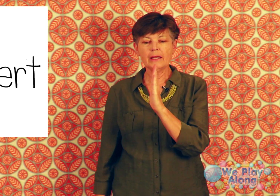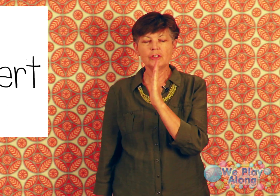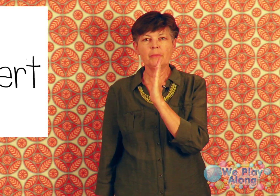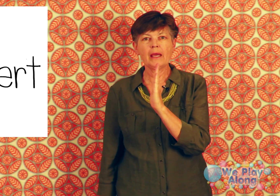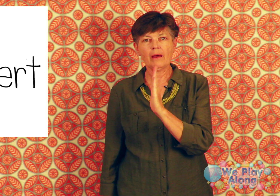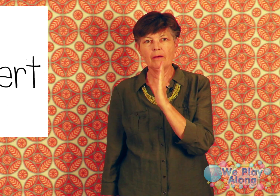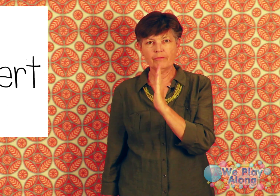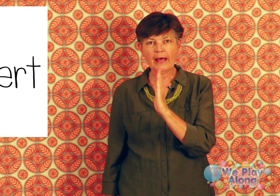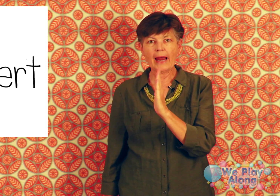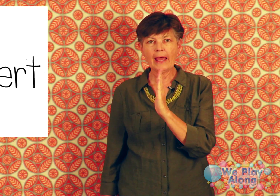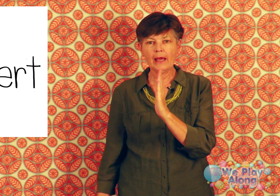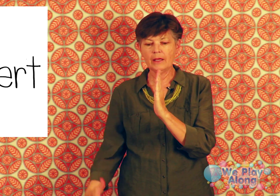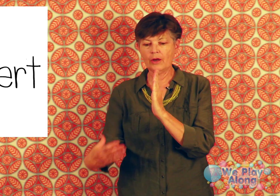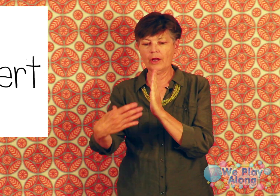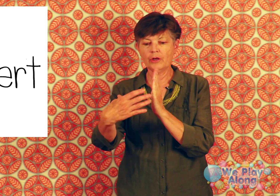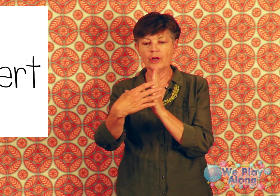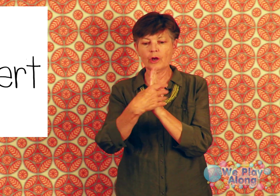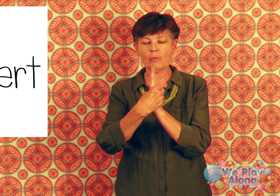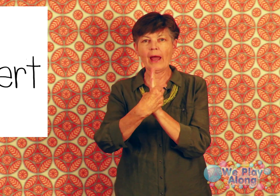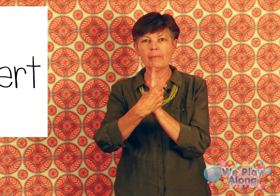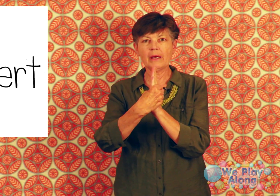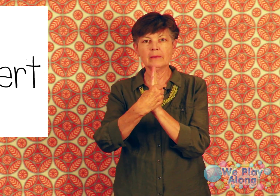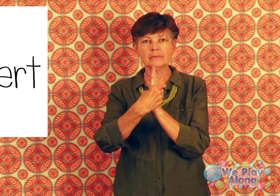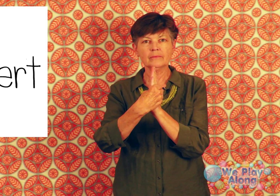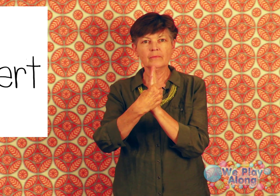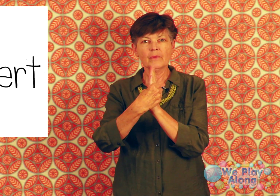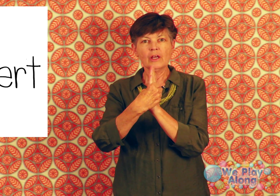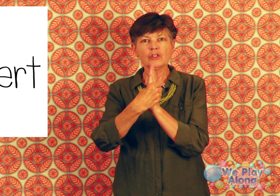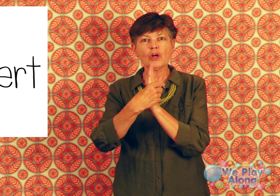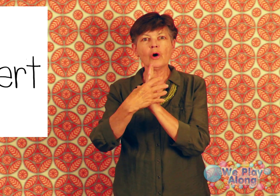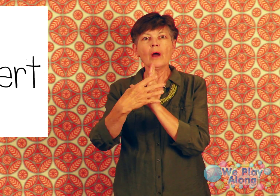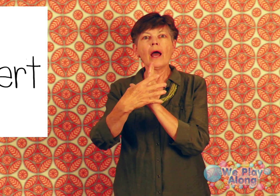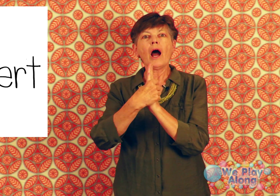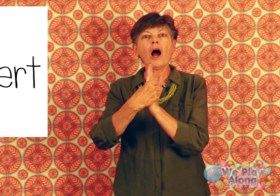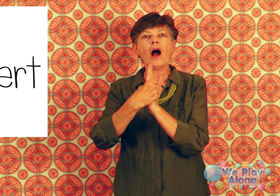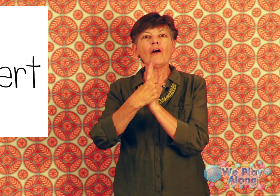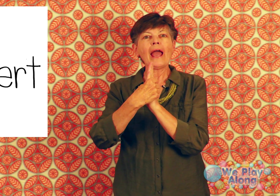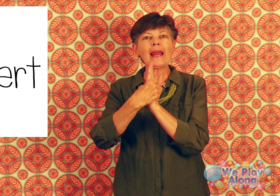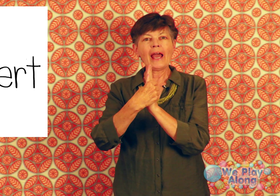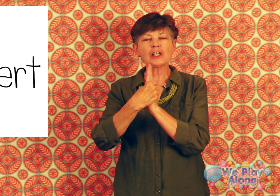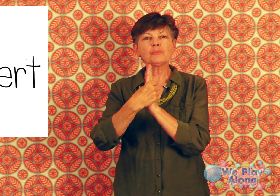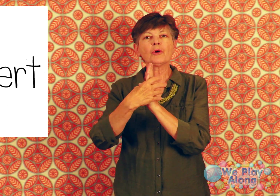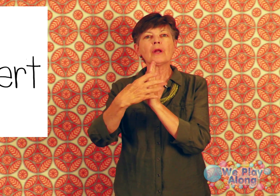is you make a flat hand here and you're going to grab it. So an expert